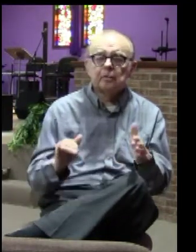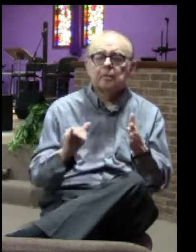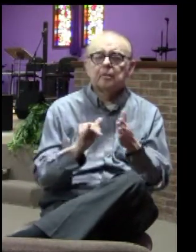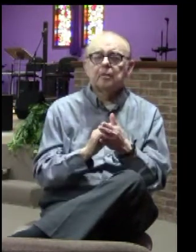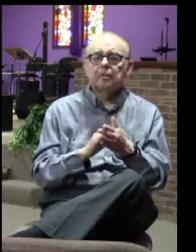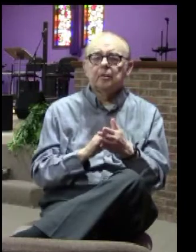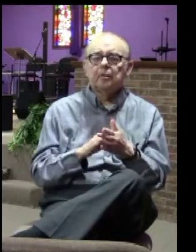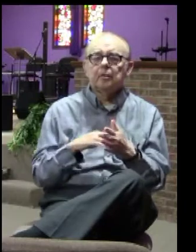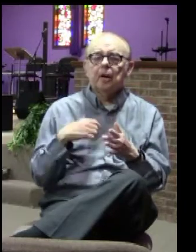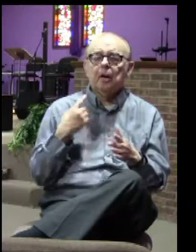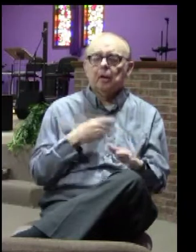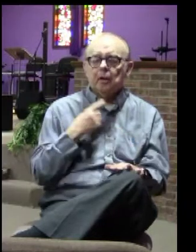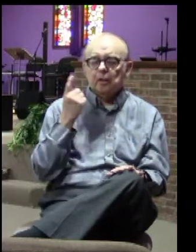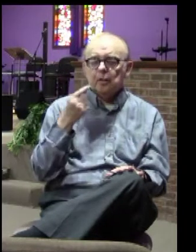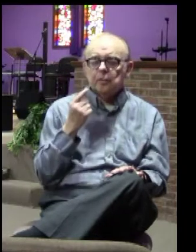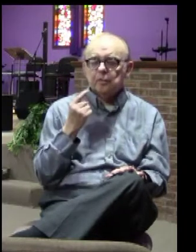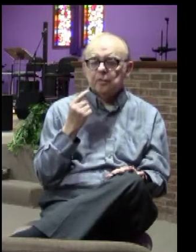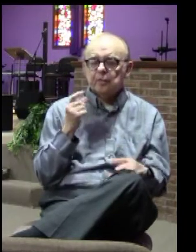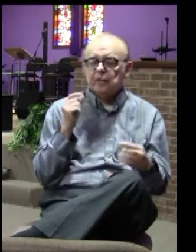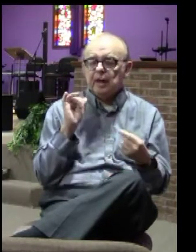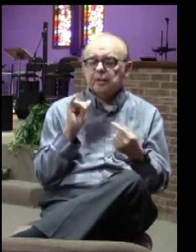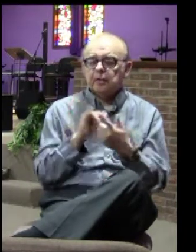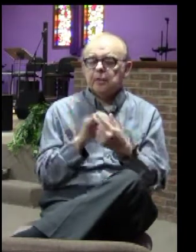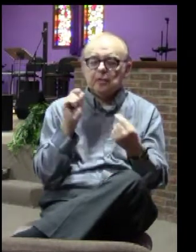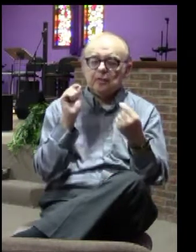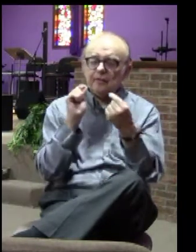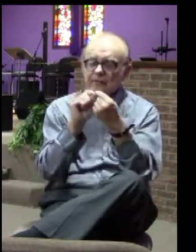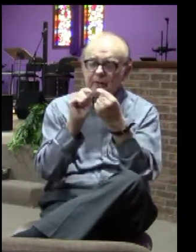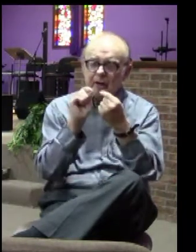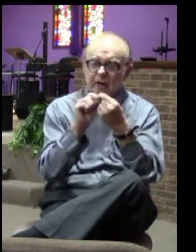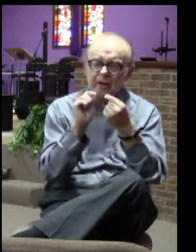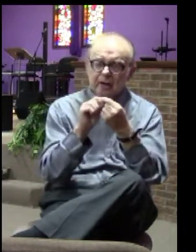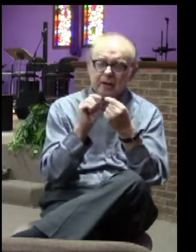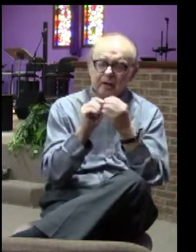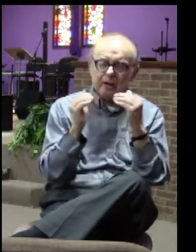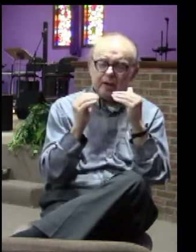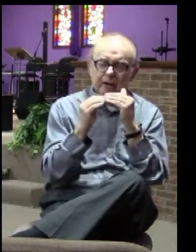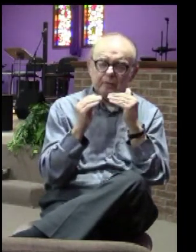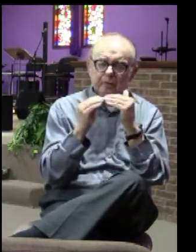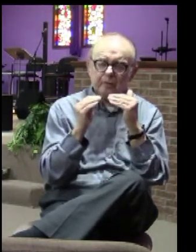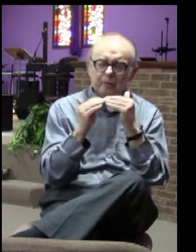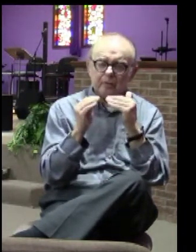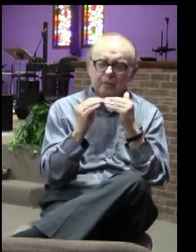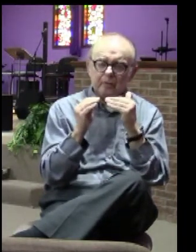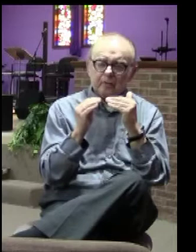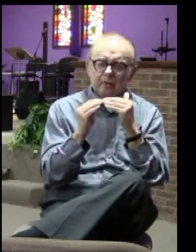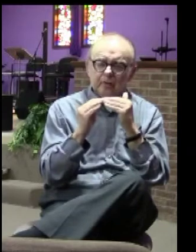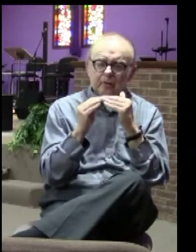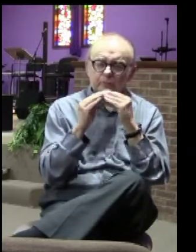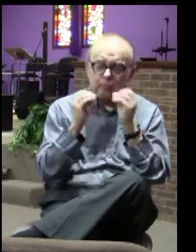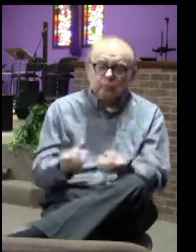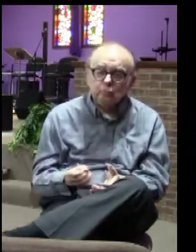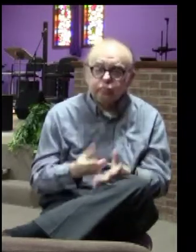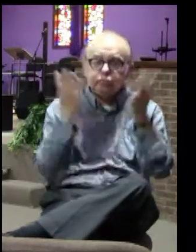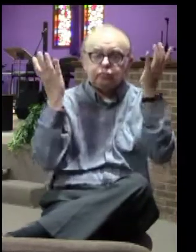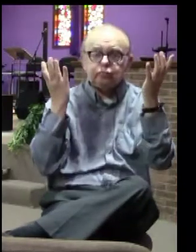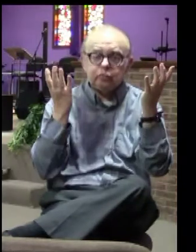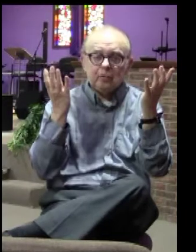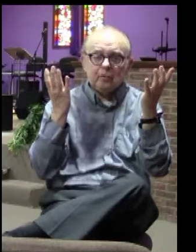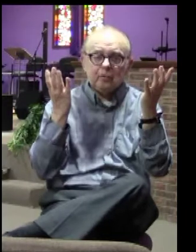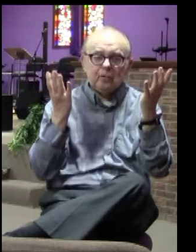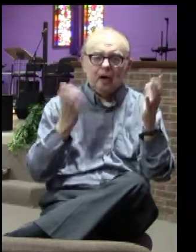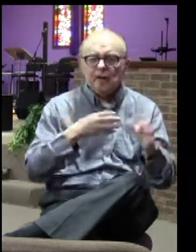that we think the revenge equates to an explosion